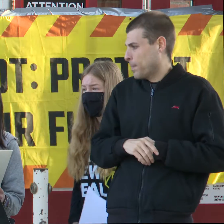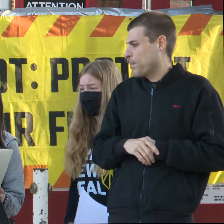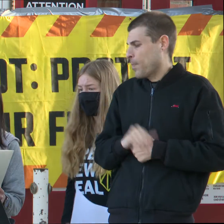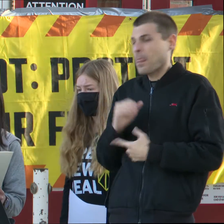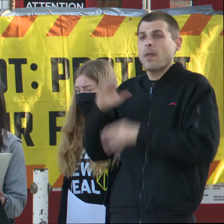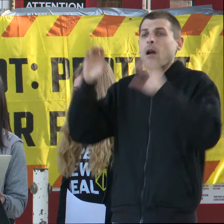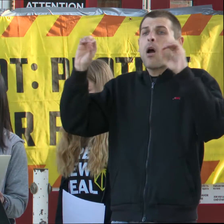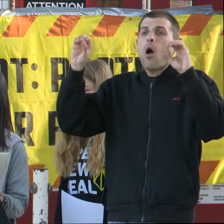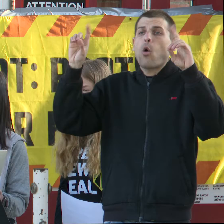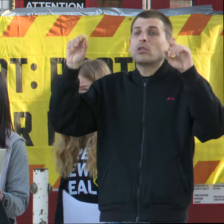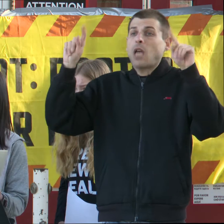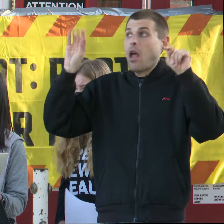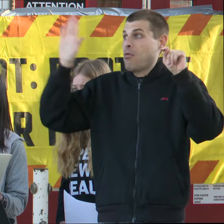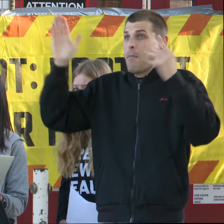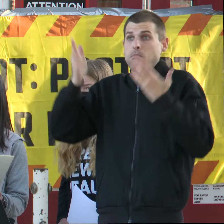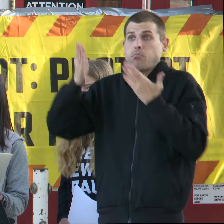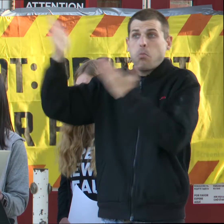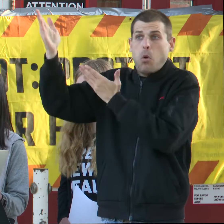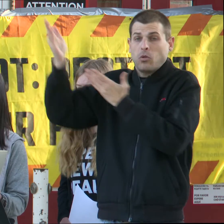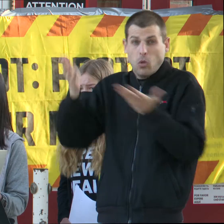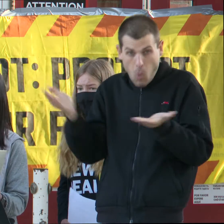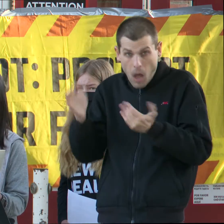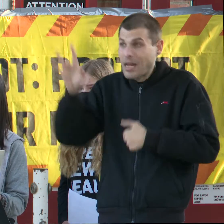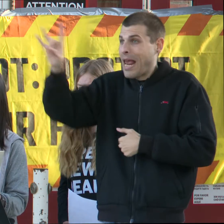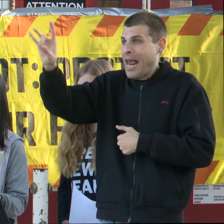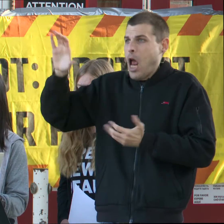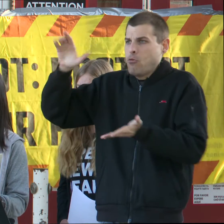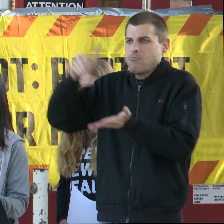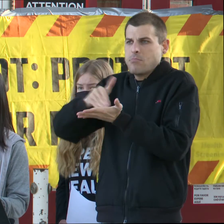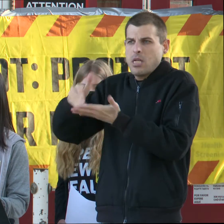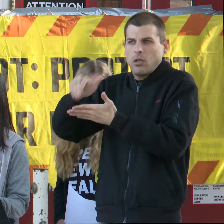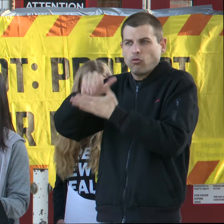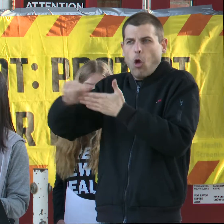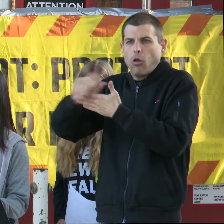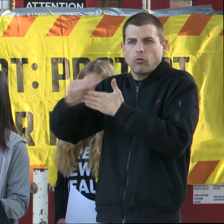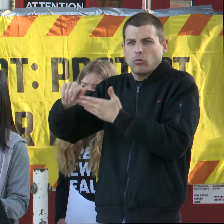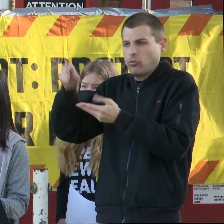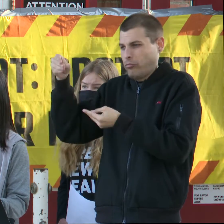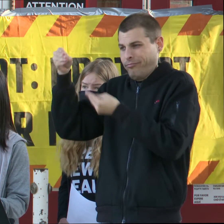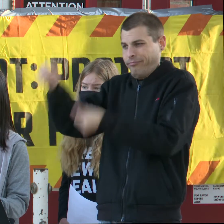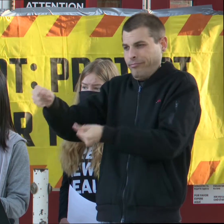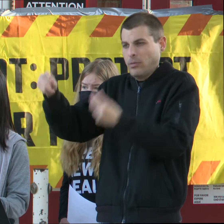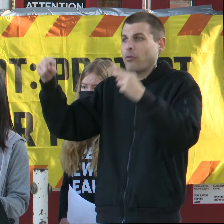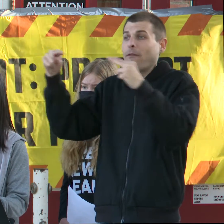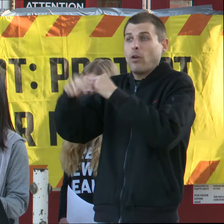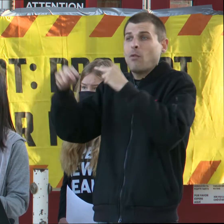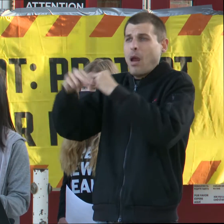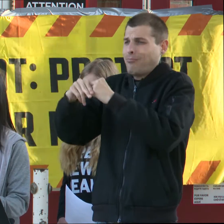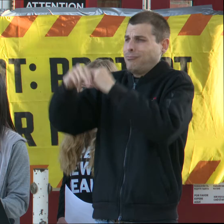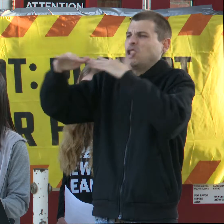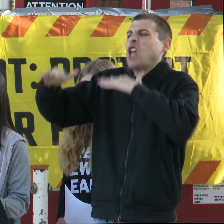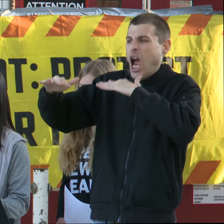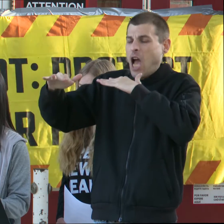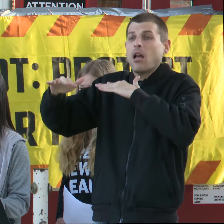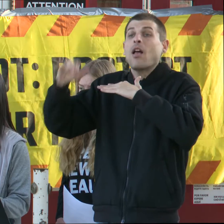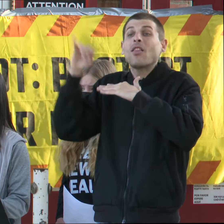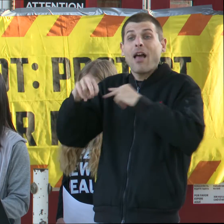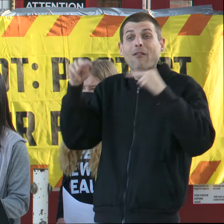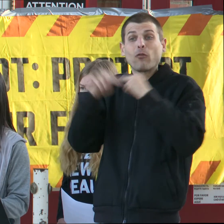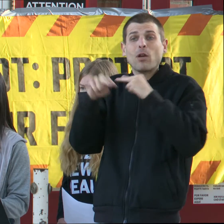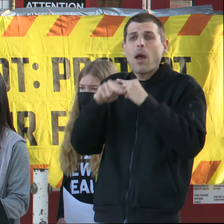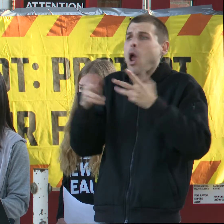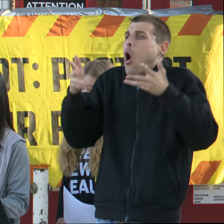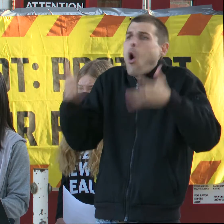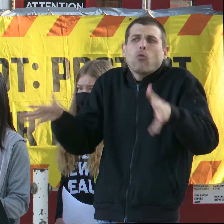What ODOT is proposing is an $800 million plan to take the freeway that's already literally making